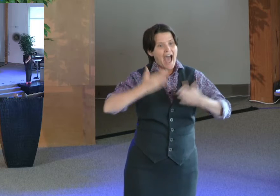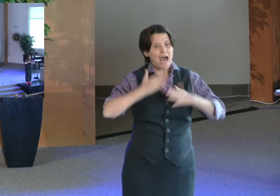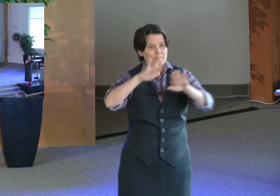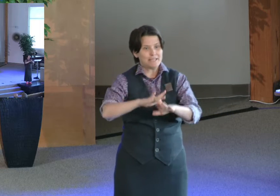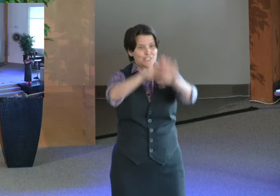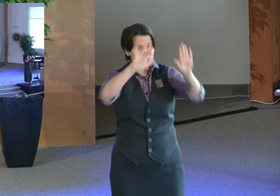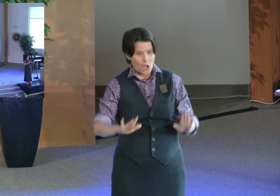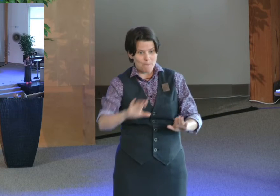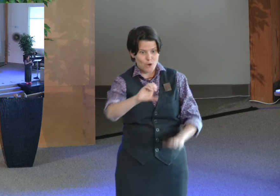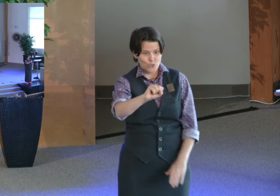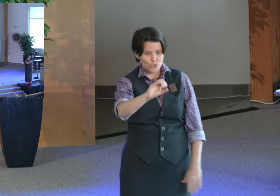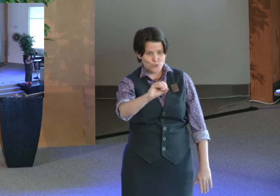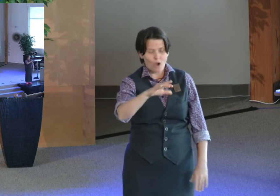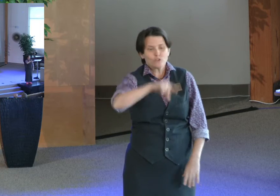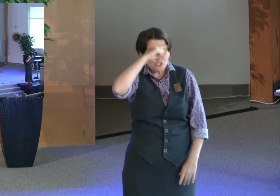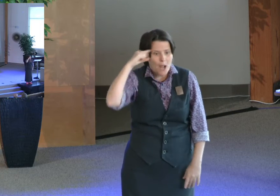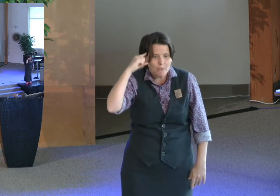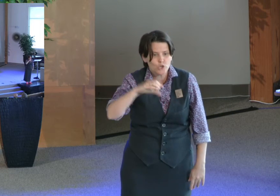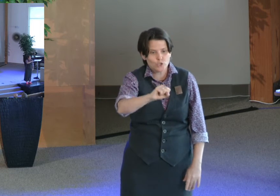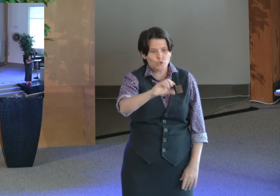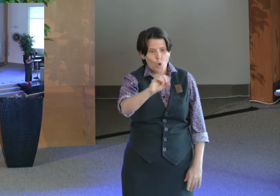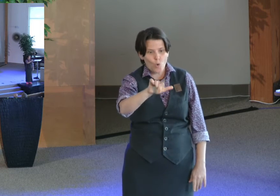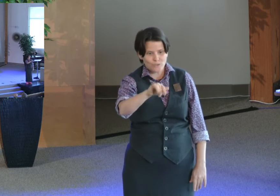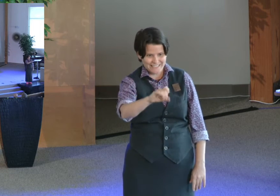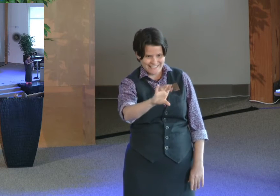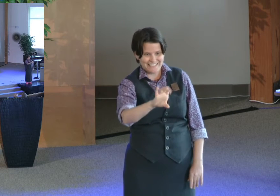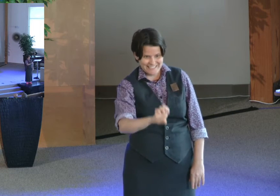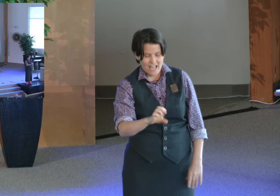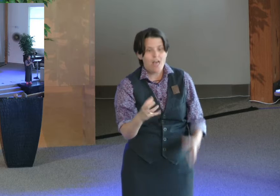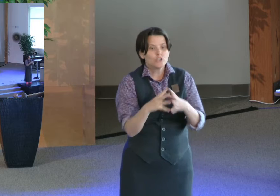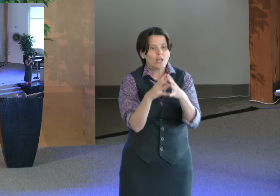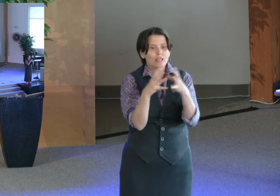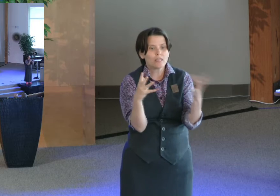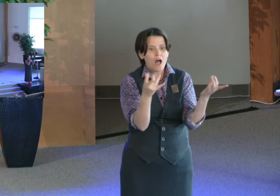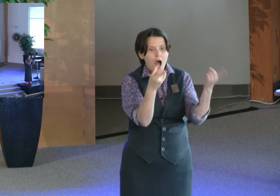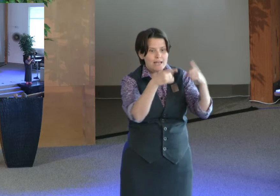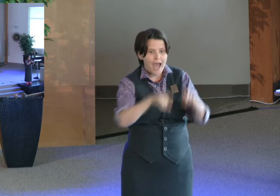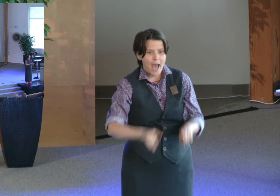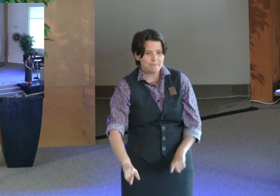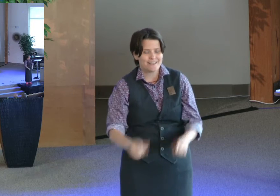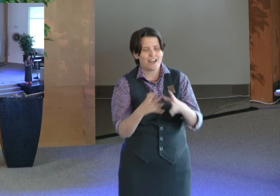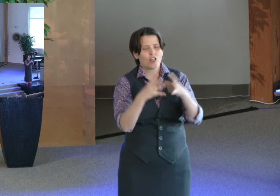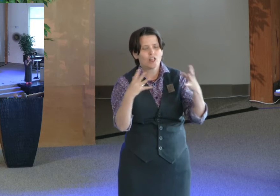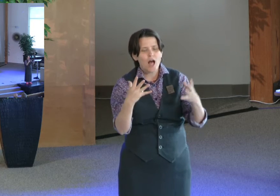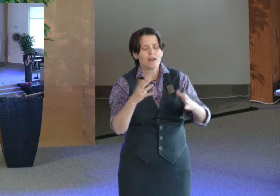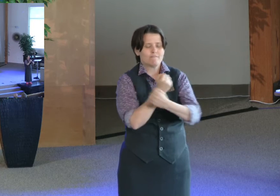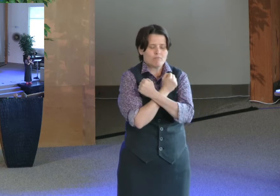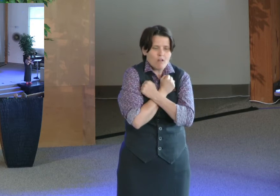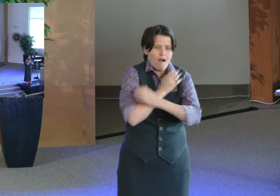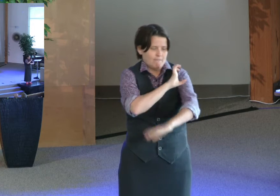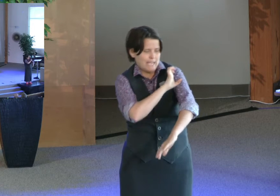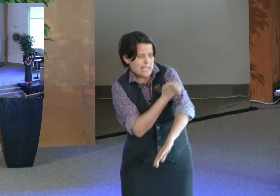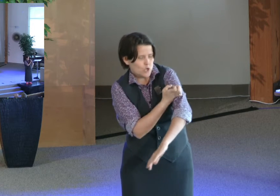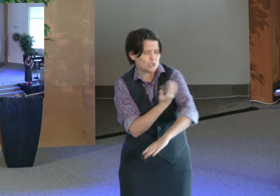There's a lot going on, right? And there's a lot of love and energy and power in this place today and always. And in